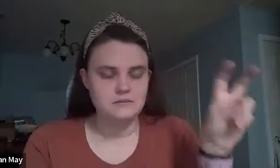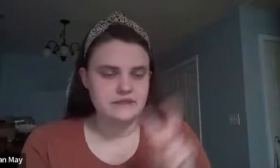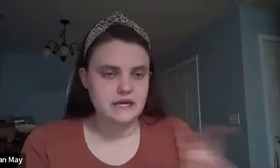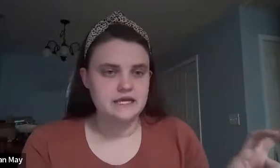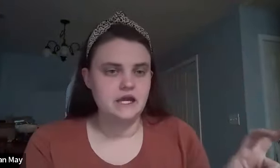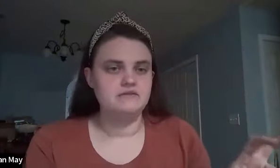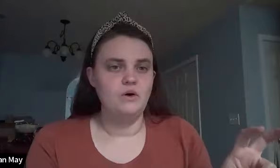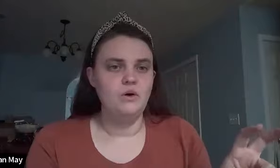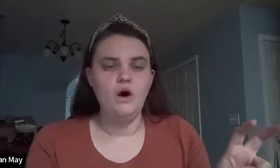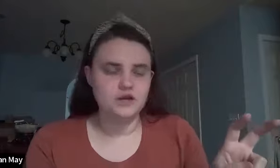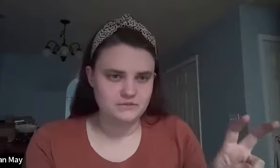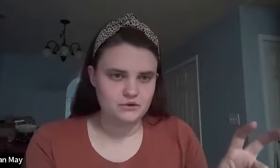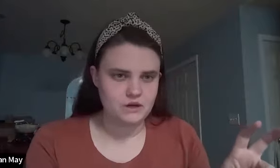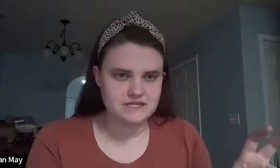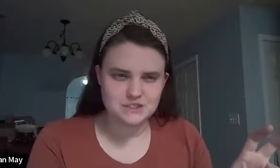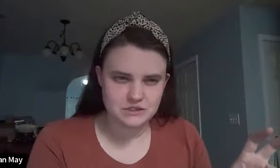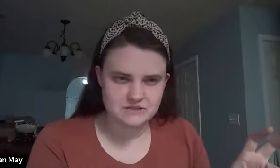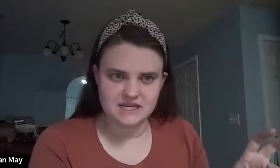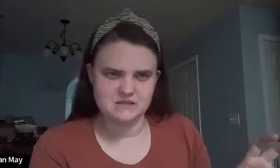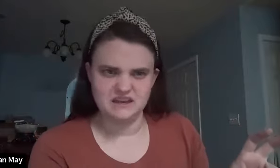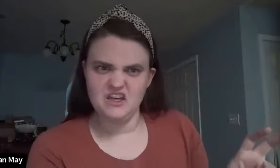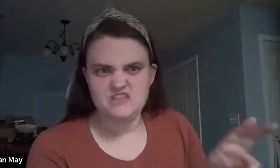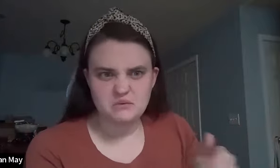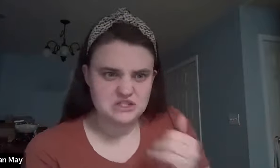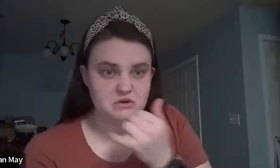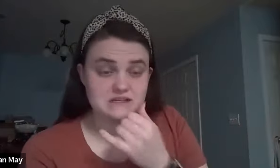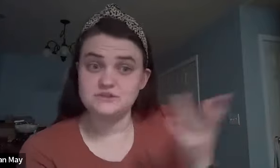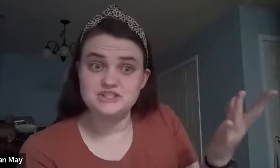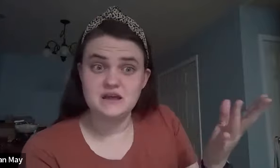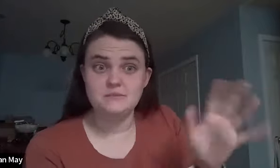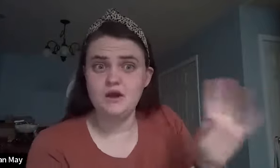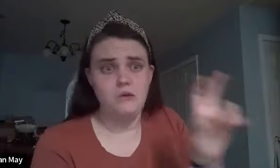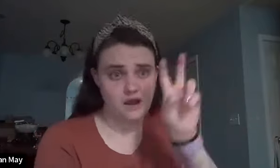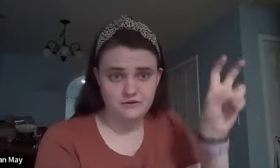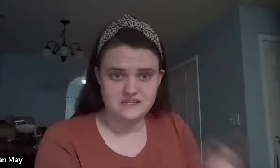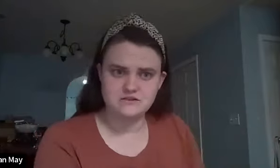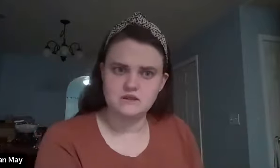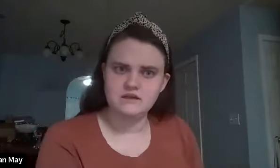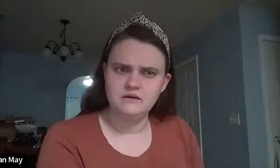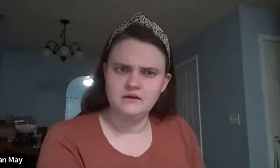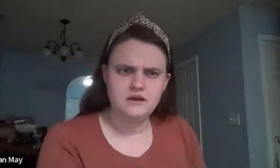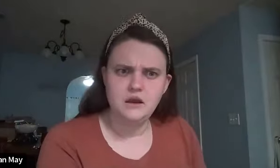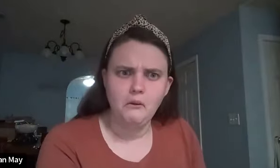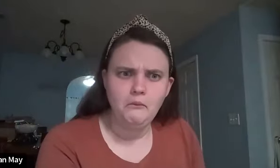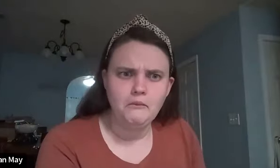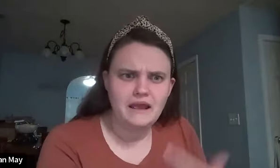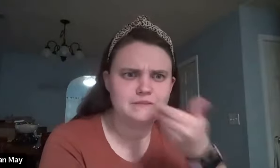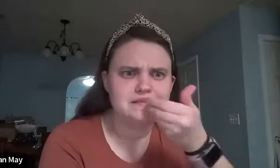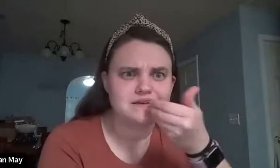Then I had to have a whole argument with one of my students because he was like, that one is wrong. Because I was just telling him, oh, I learned this. And they're like, no, it's pizza.